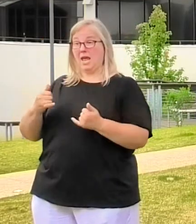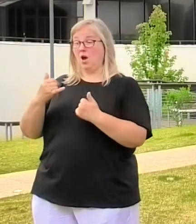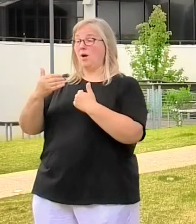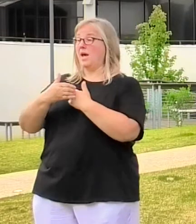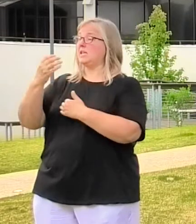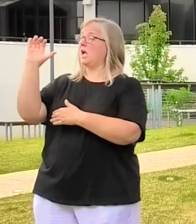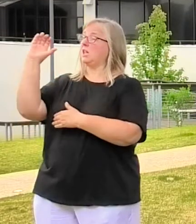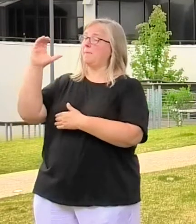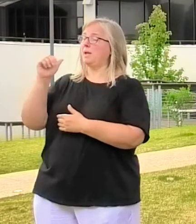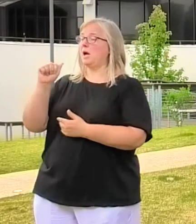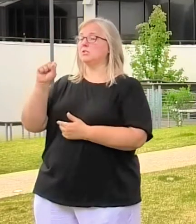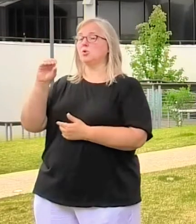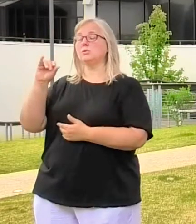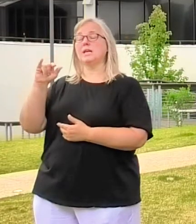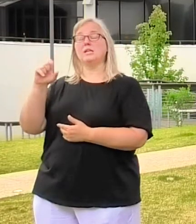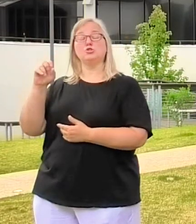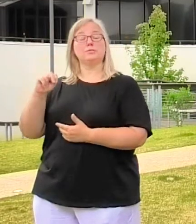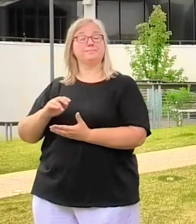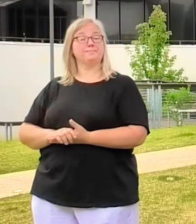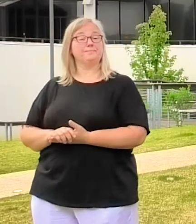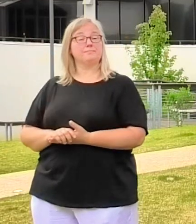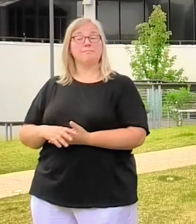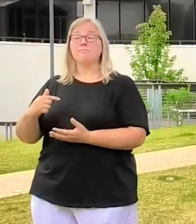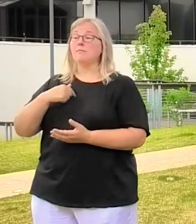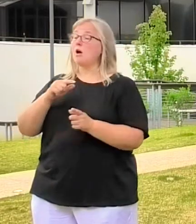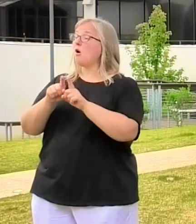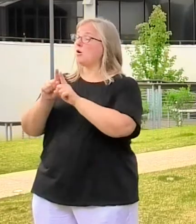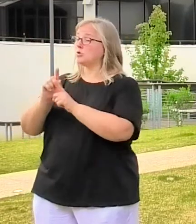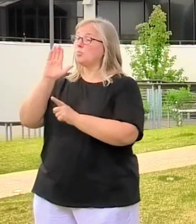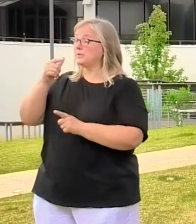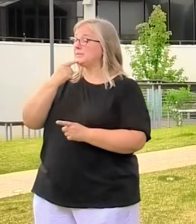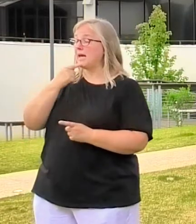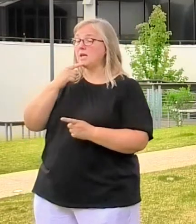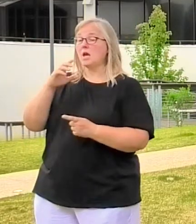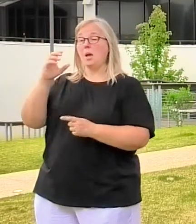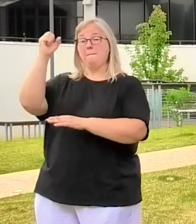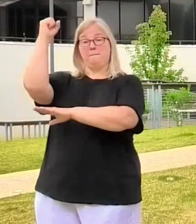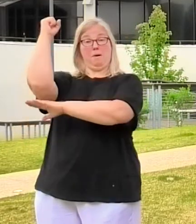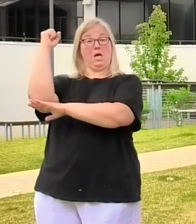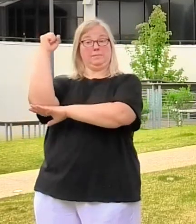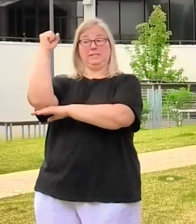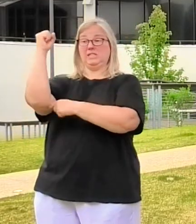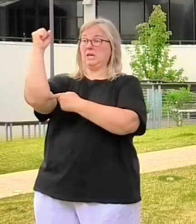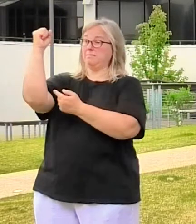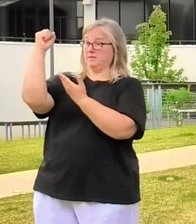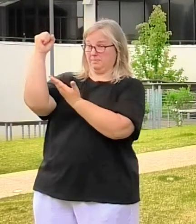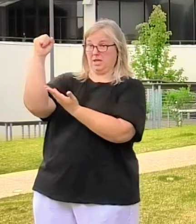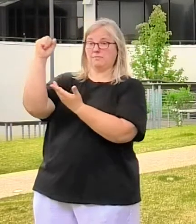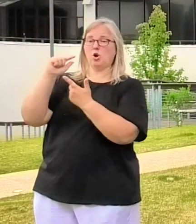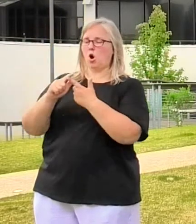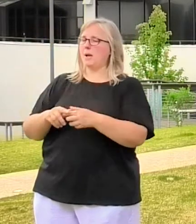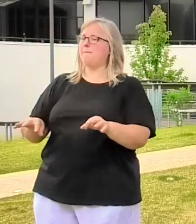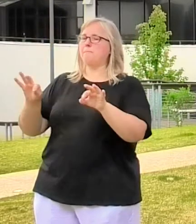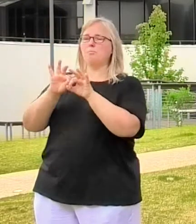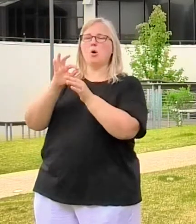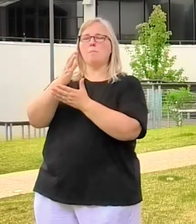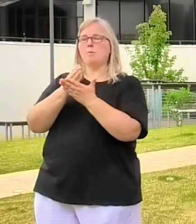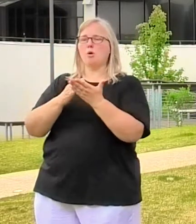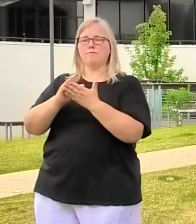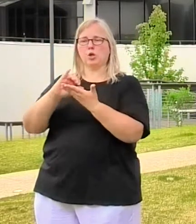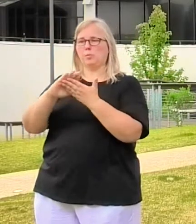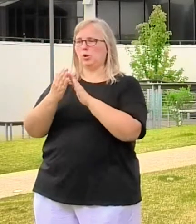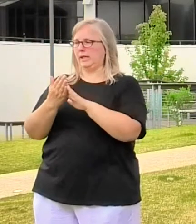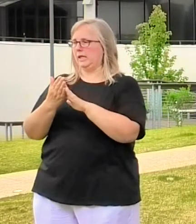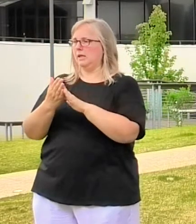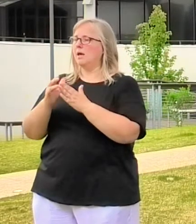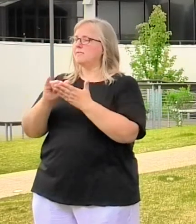Columbia Association. I will also say that monuments are such an important component of the community, as has